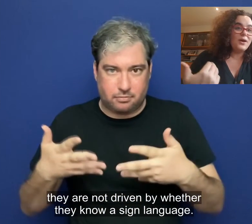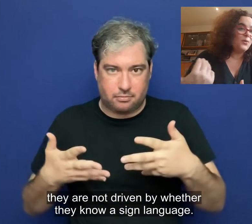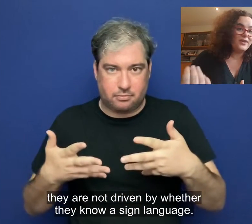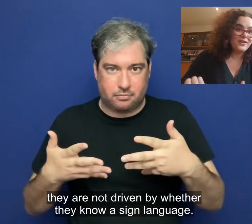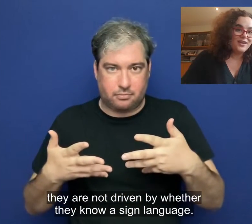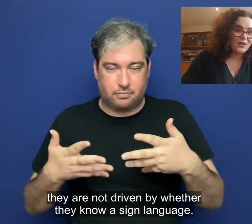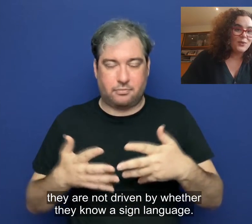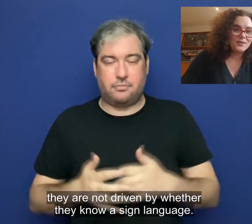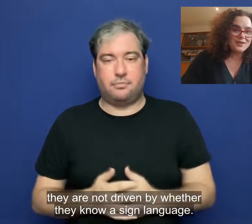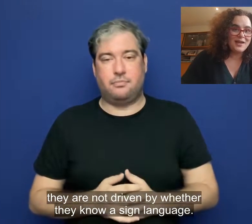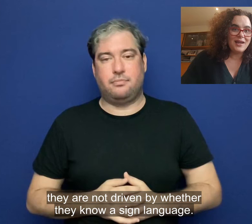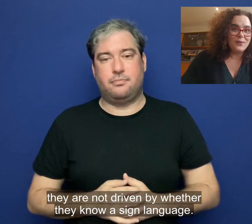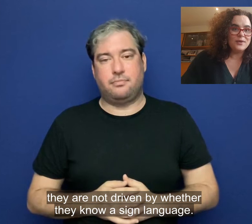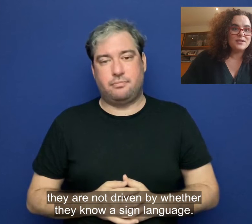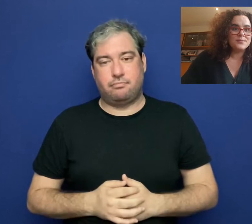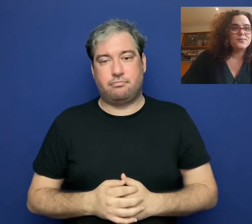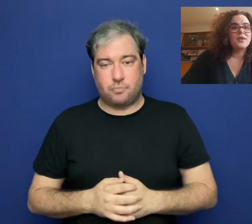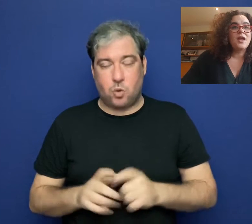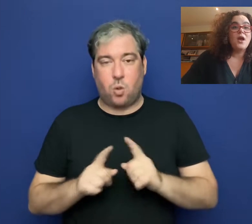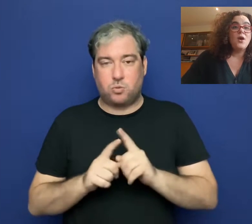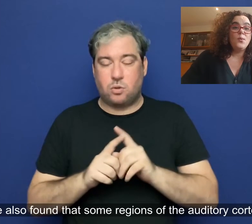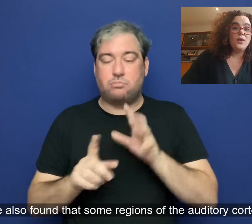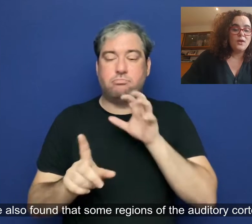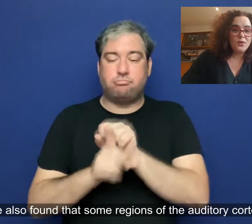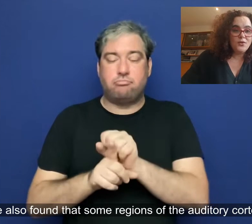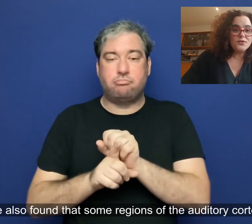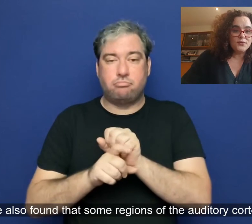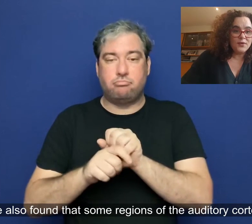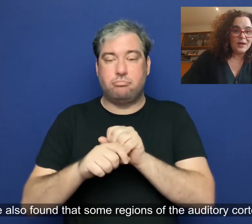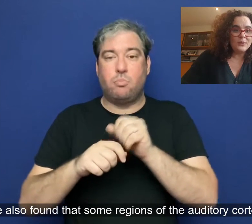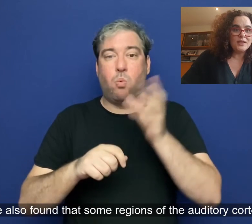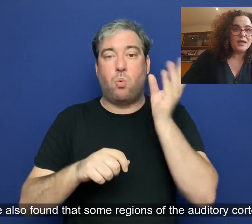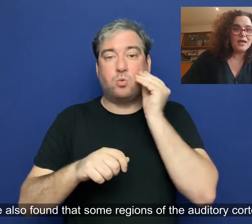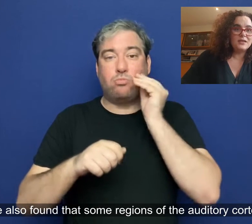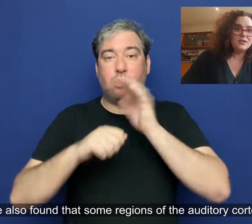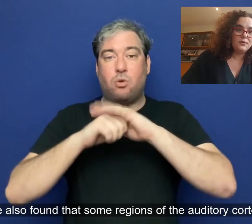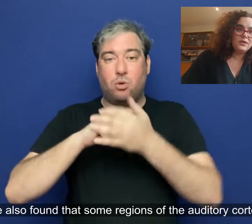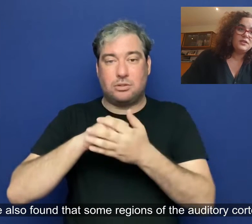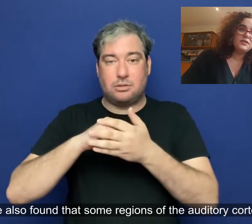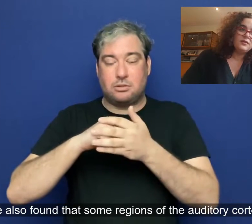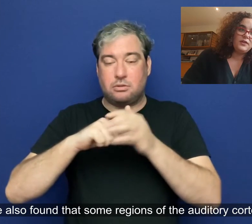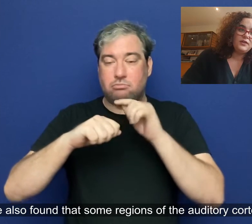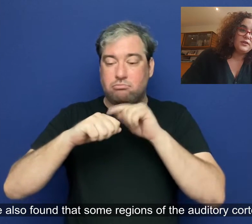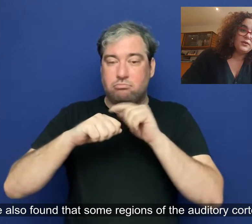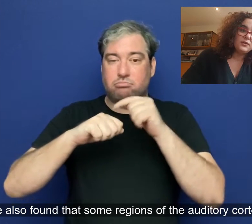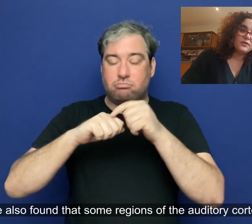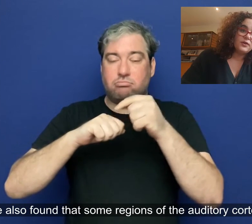driven by whether they know a sign language. We also found that some